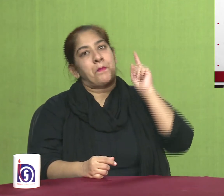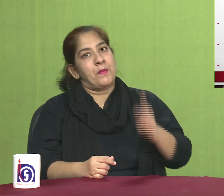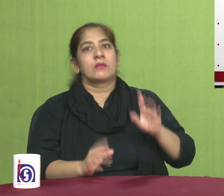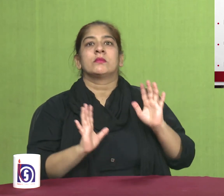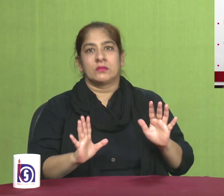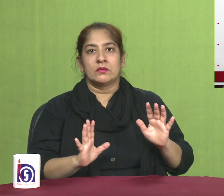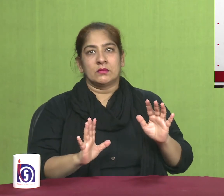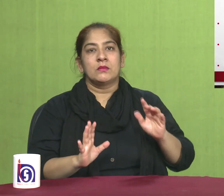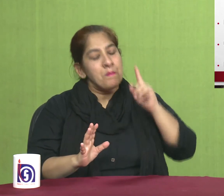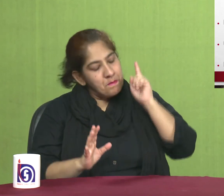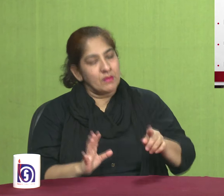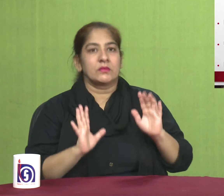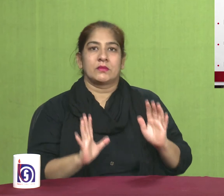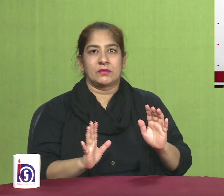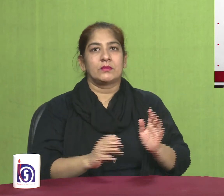payment is fixed.